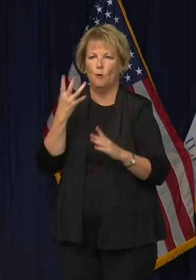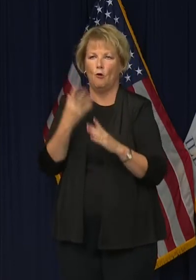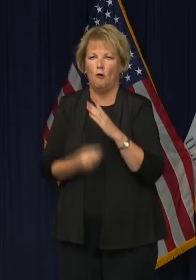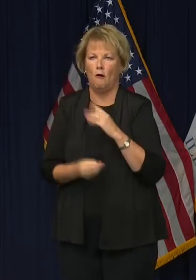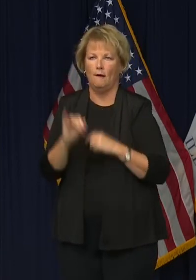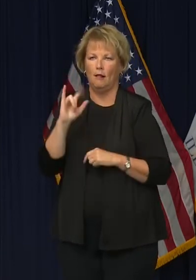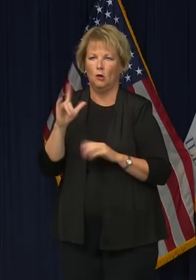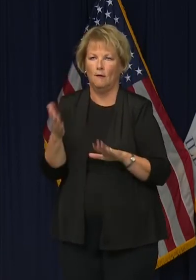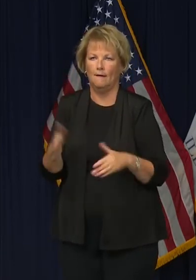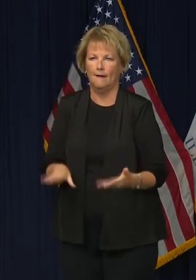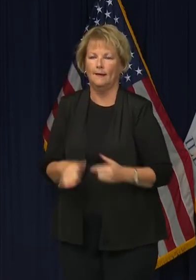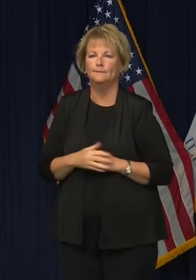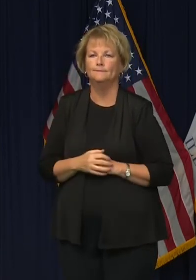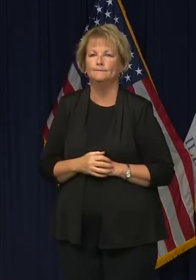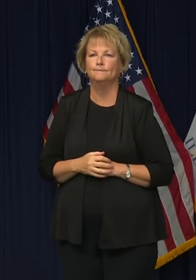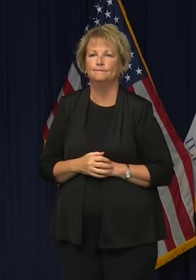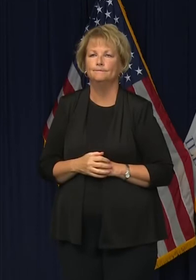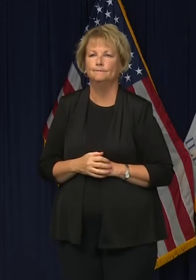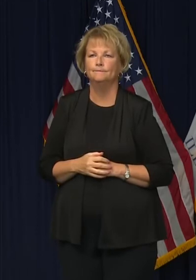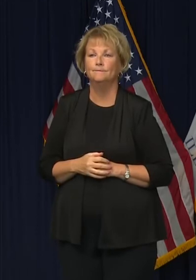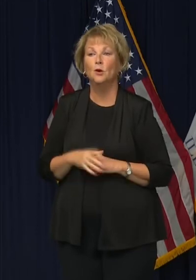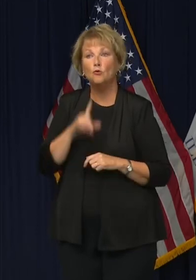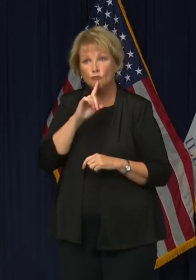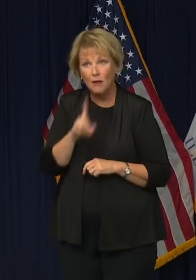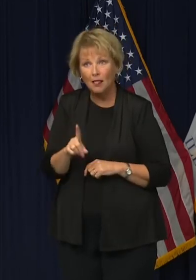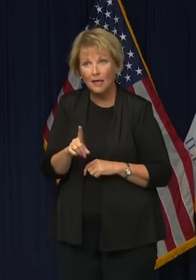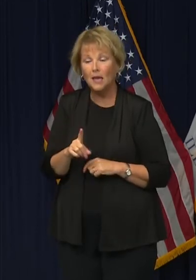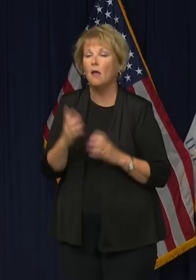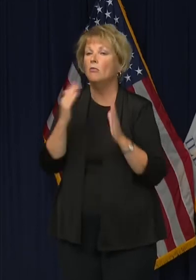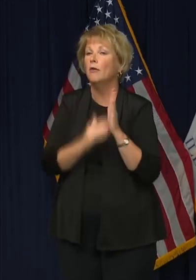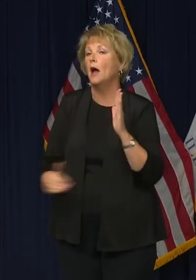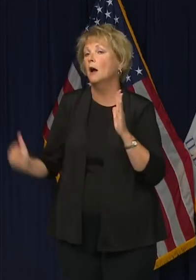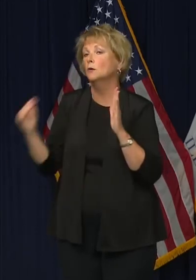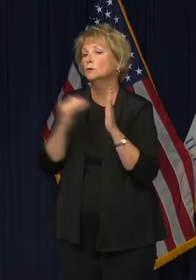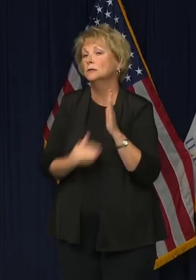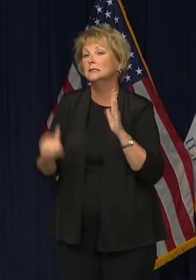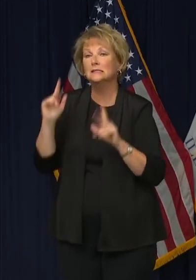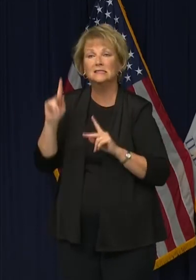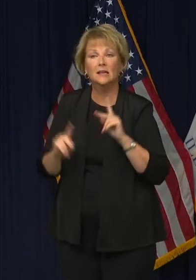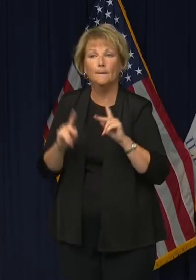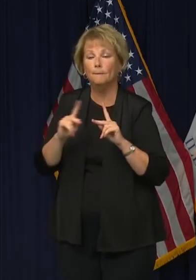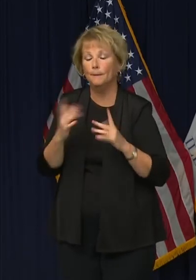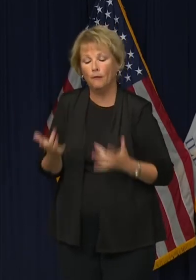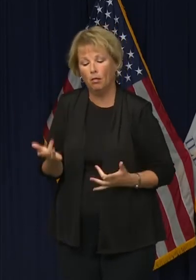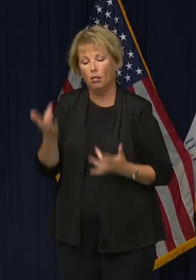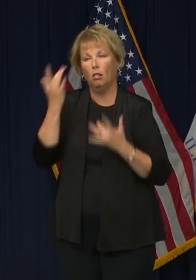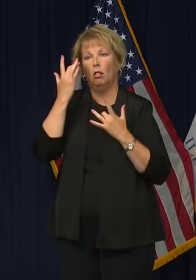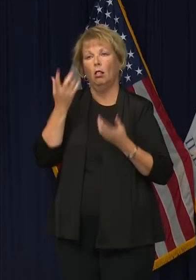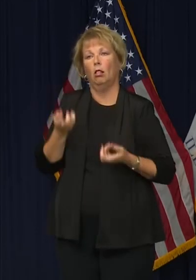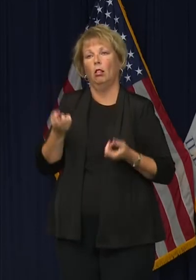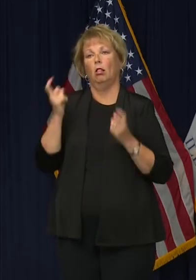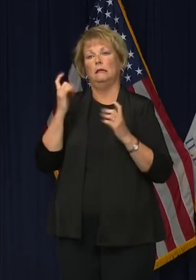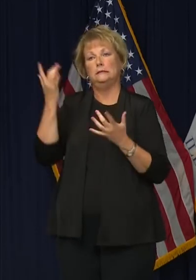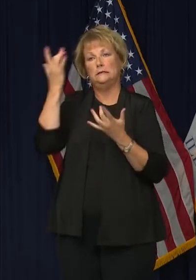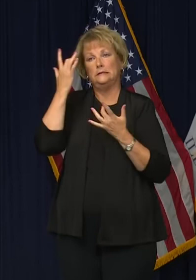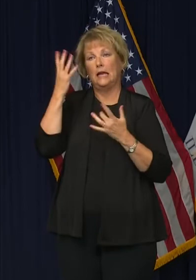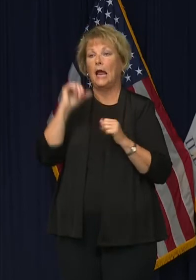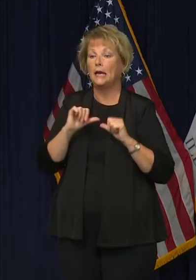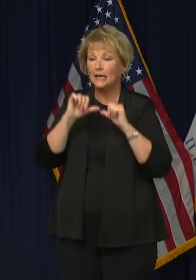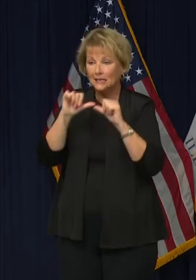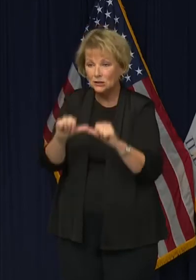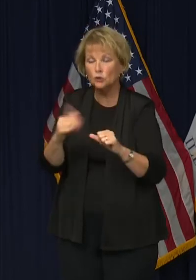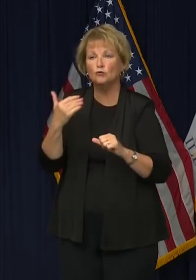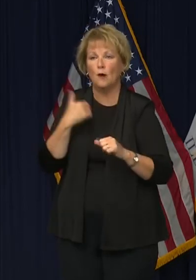state. And literally tens of thousands of people have become seriously ill and continue to